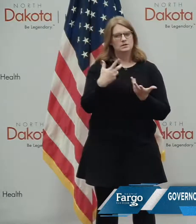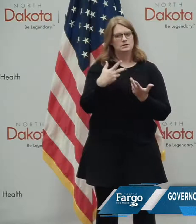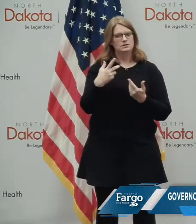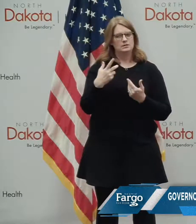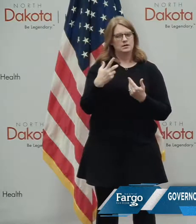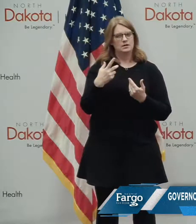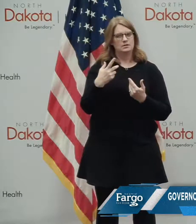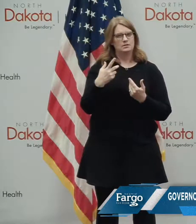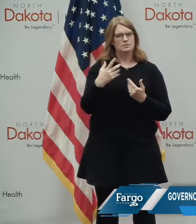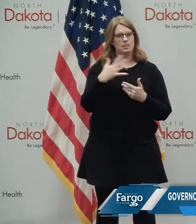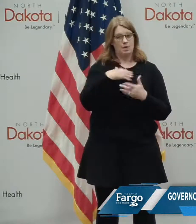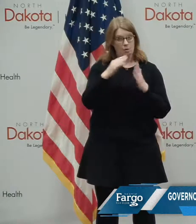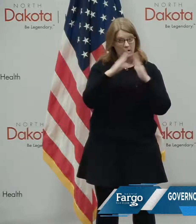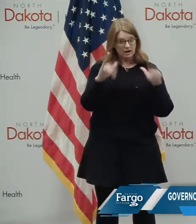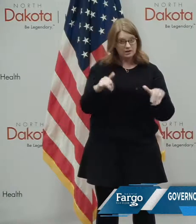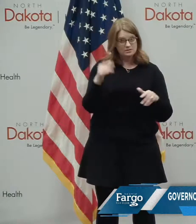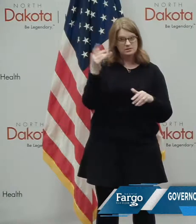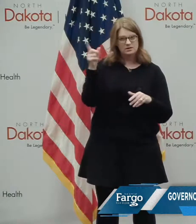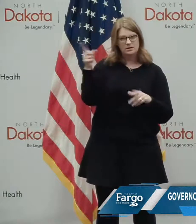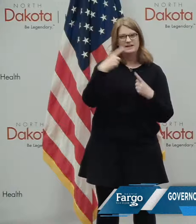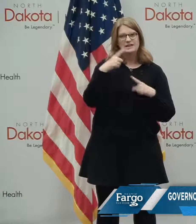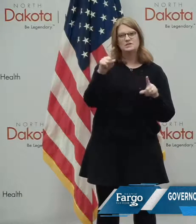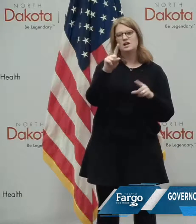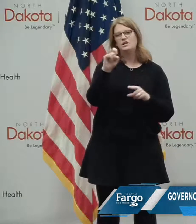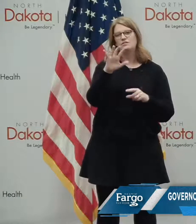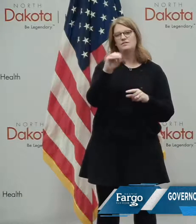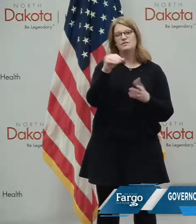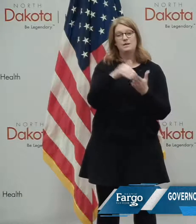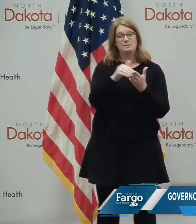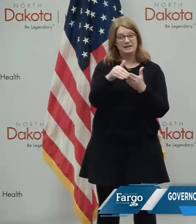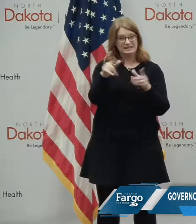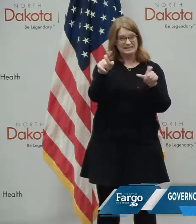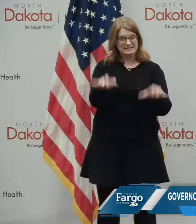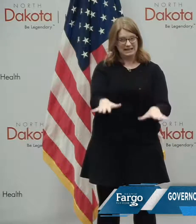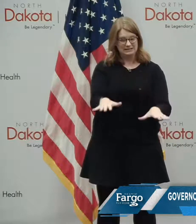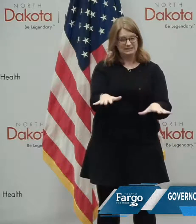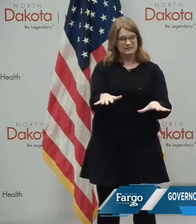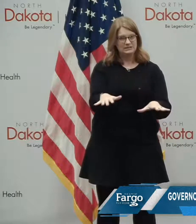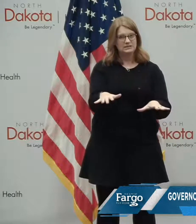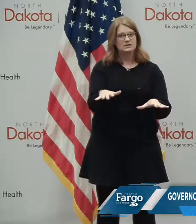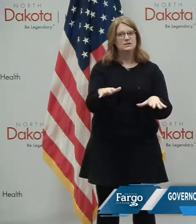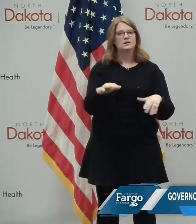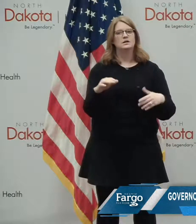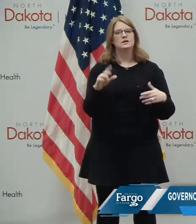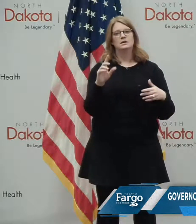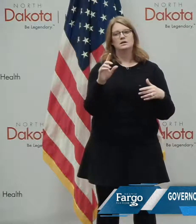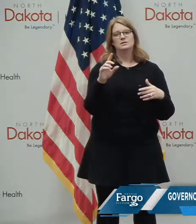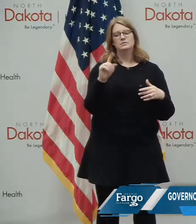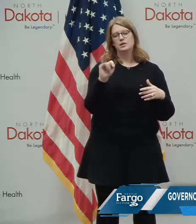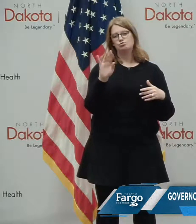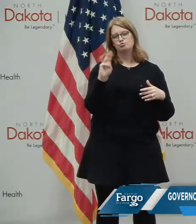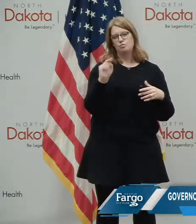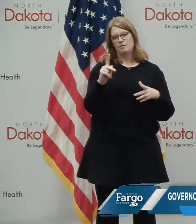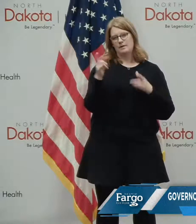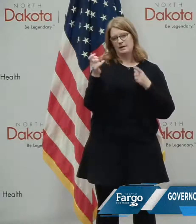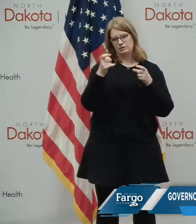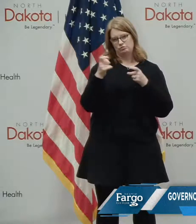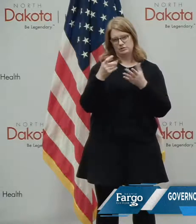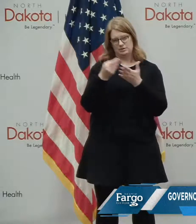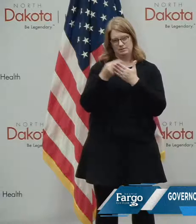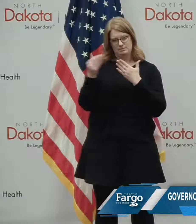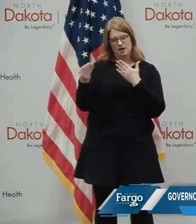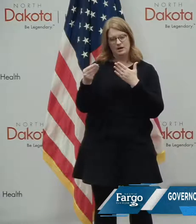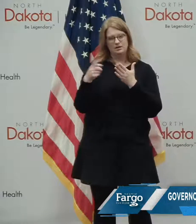earlier announced that they were buying 150 million tests that the Trump administration had secured, and